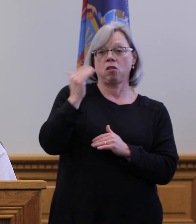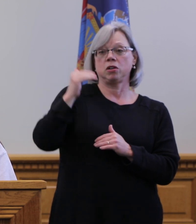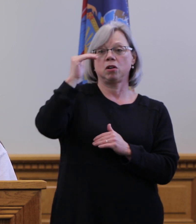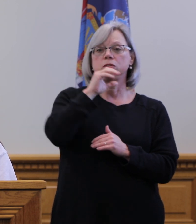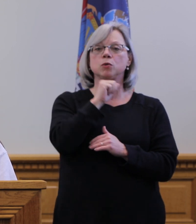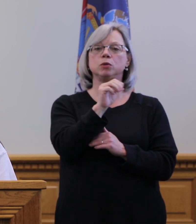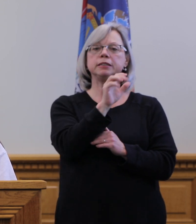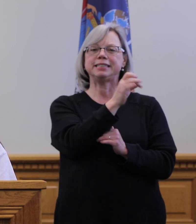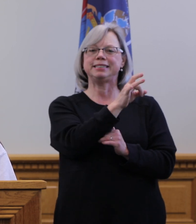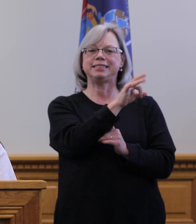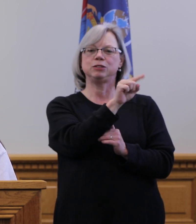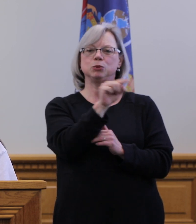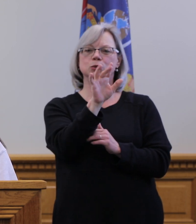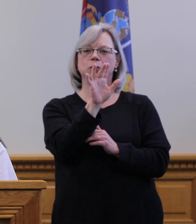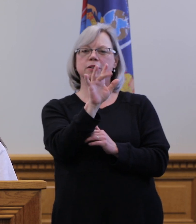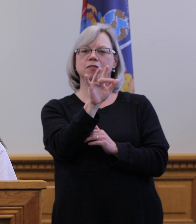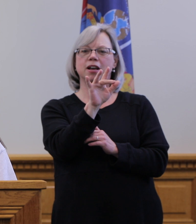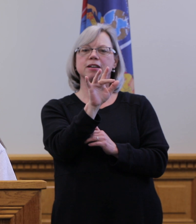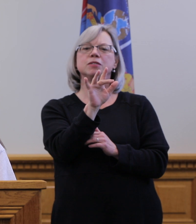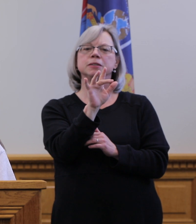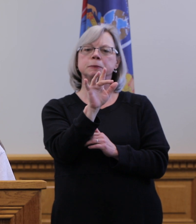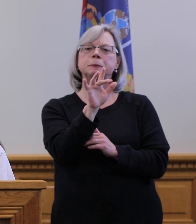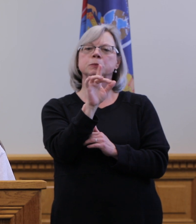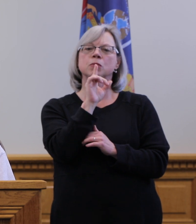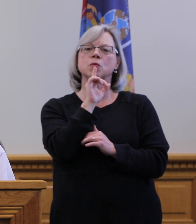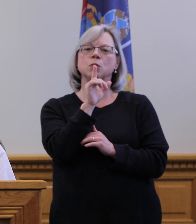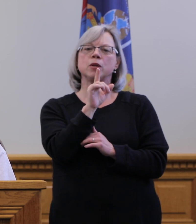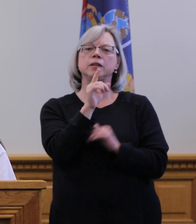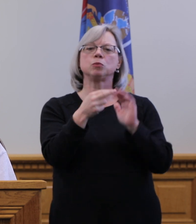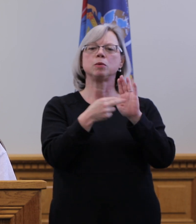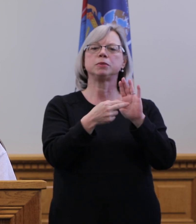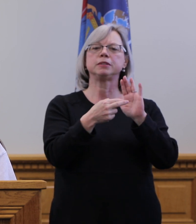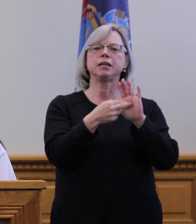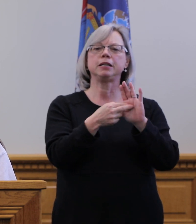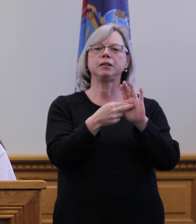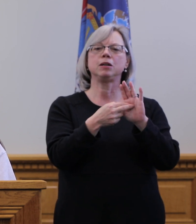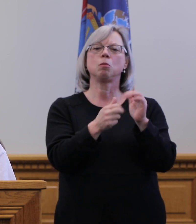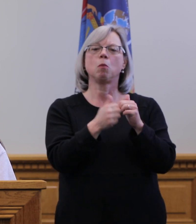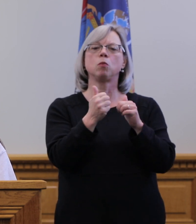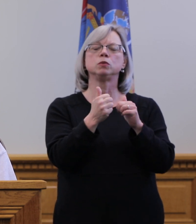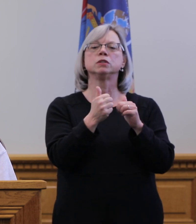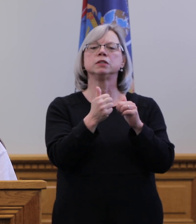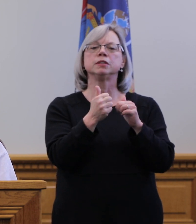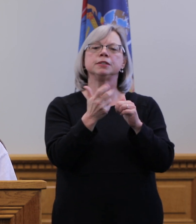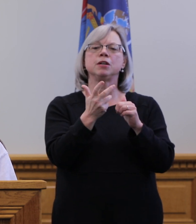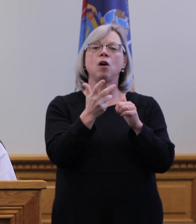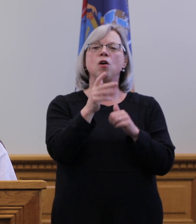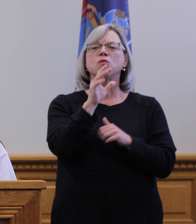at 6.8%, and age 50 and older, 2.9%. And